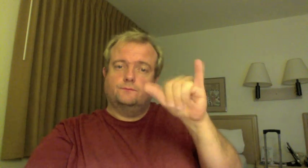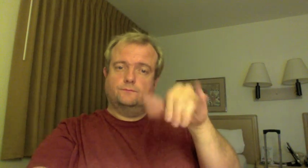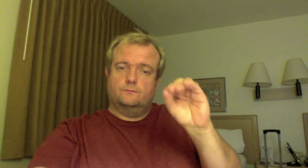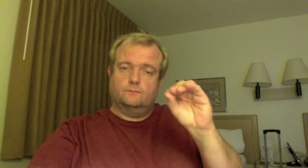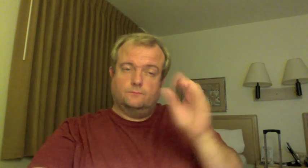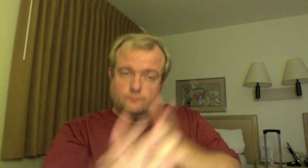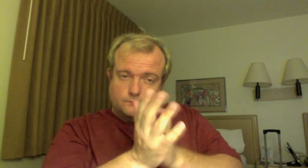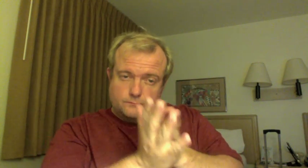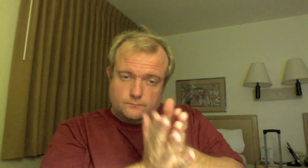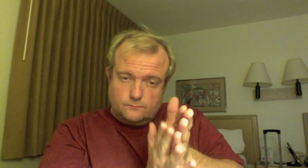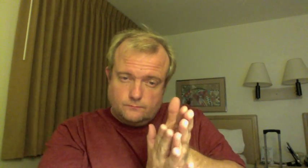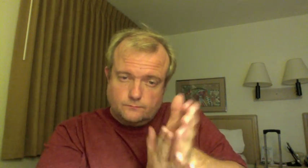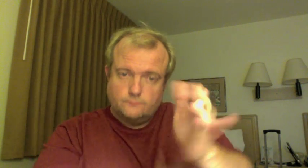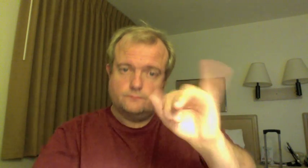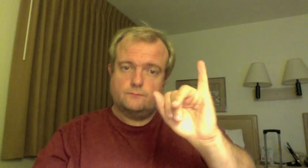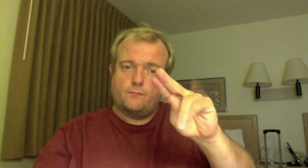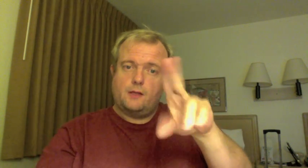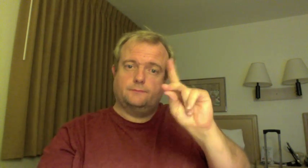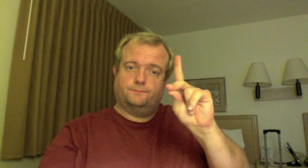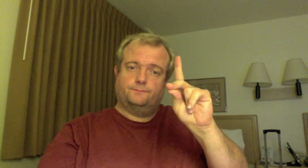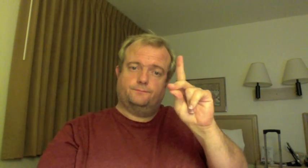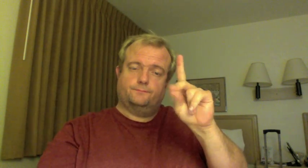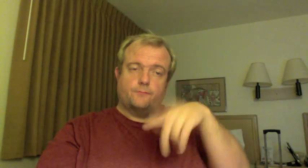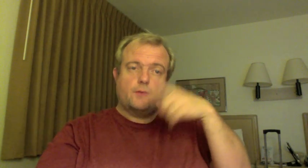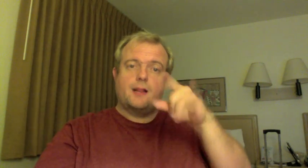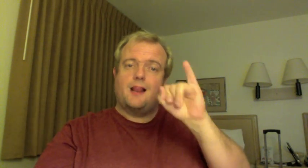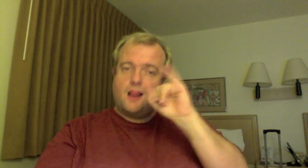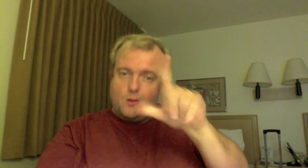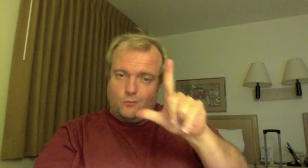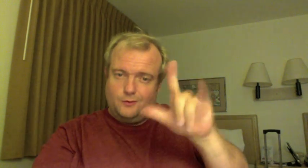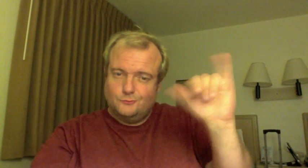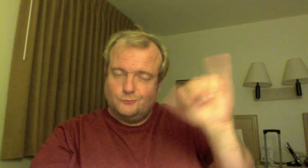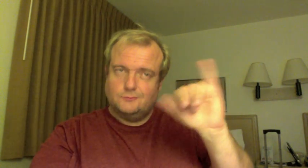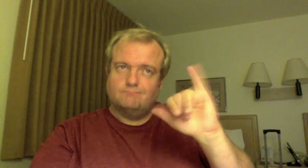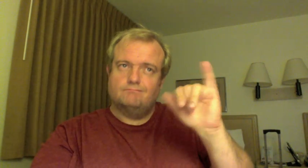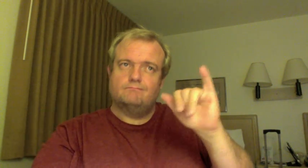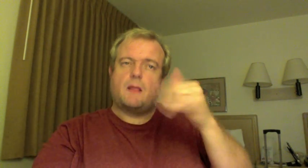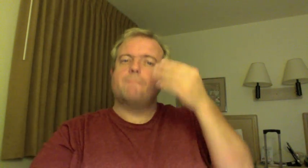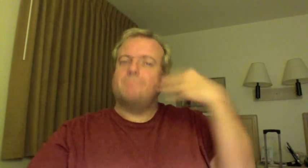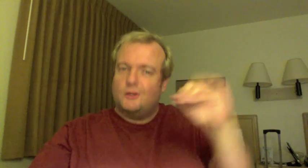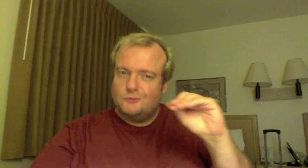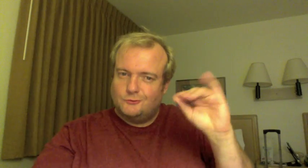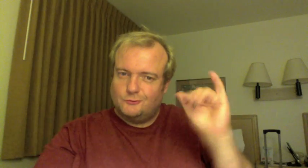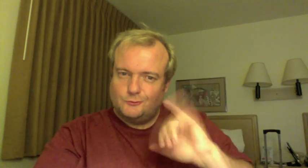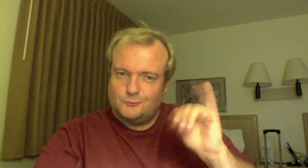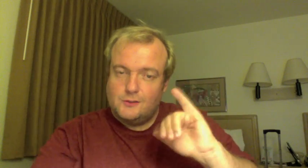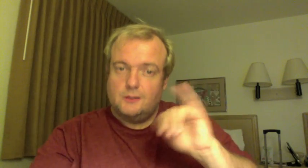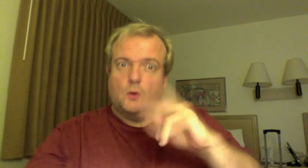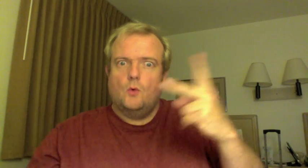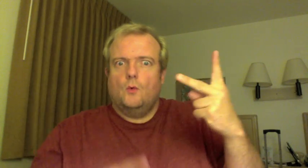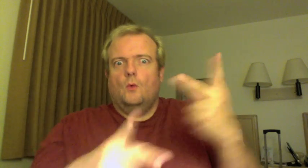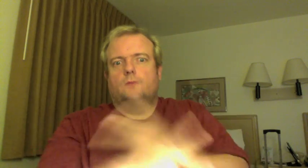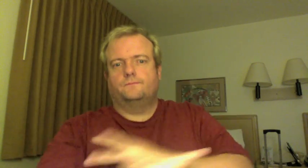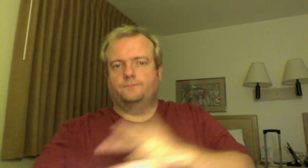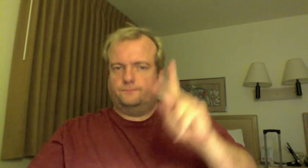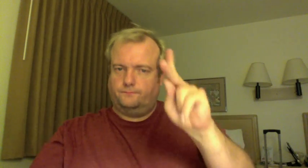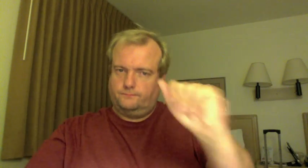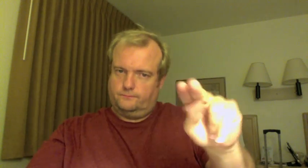and pains. But not the Pleasure-Pedic pillow. Night after night, it will retain its shape, cradling you in comfort for a restful night's sleep. Well, using